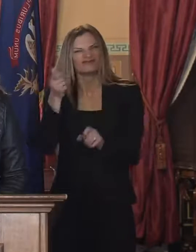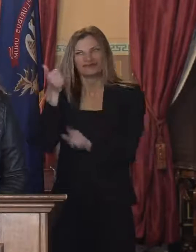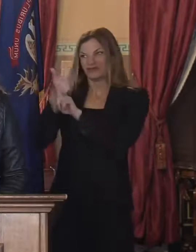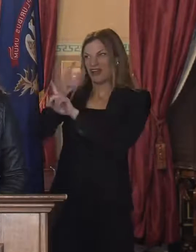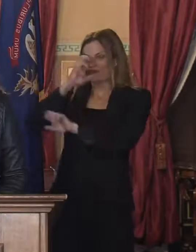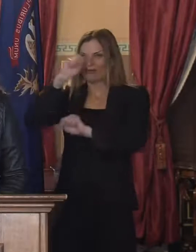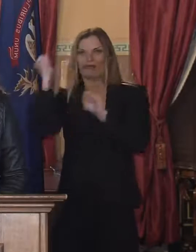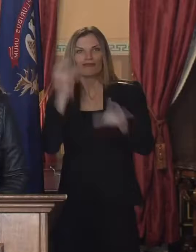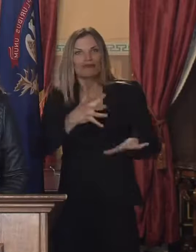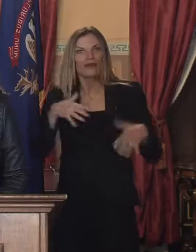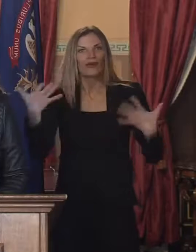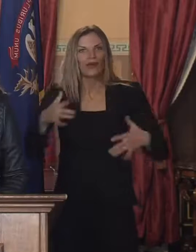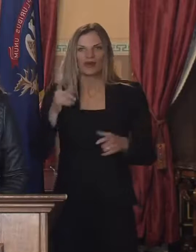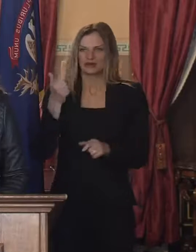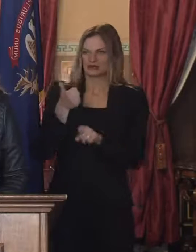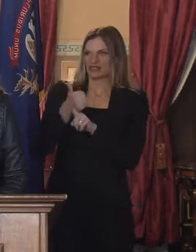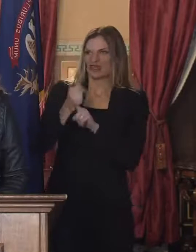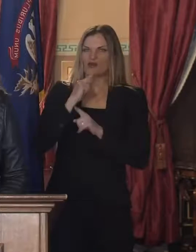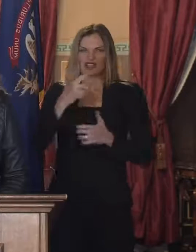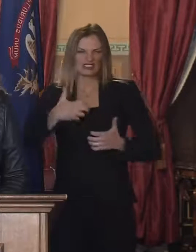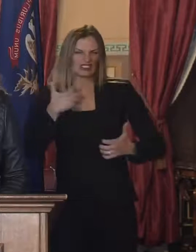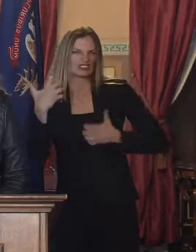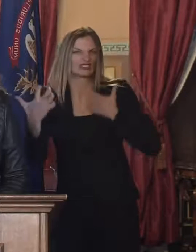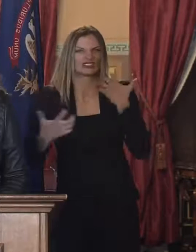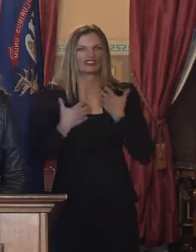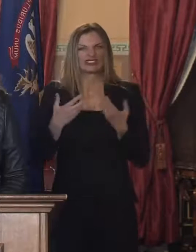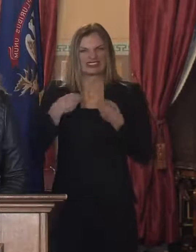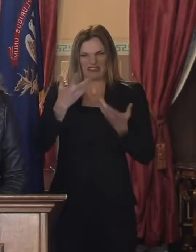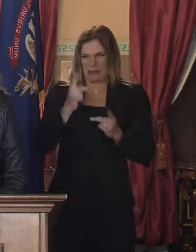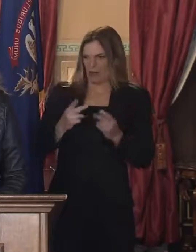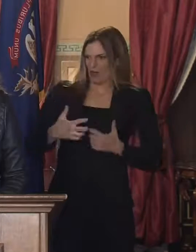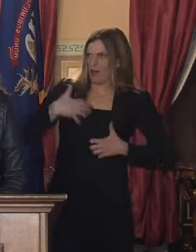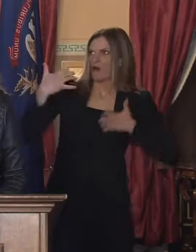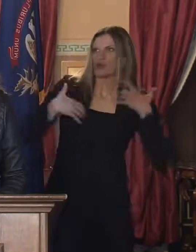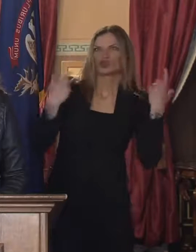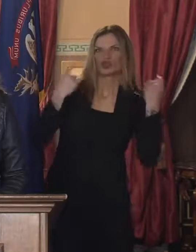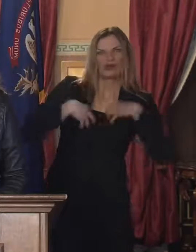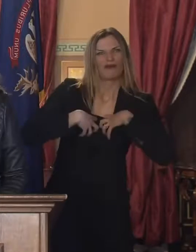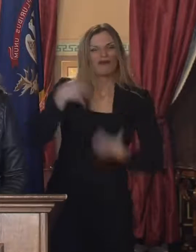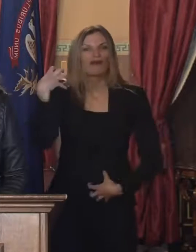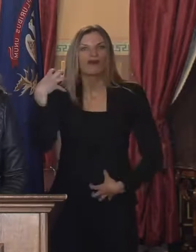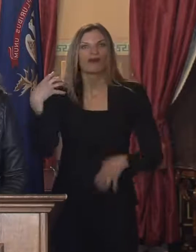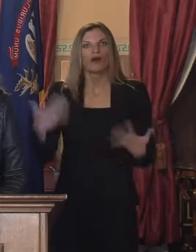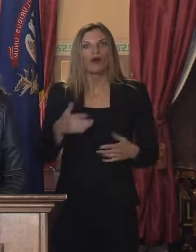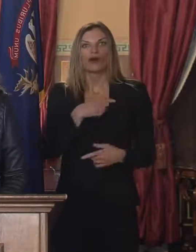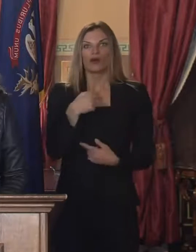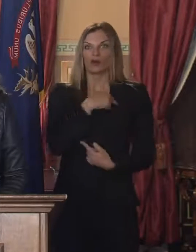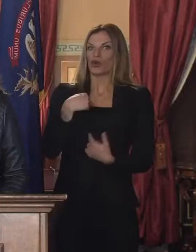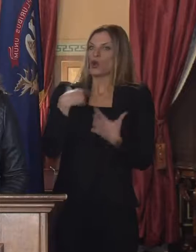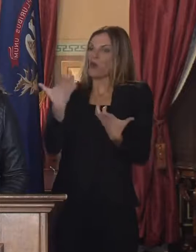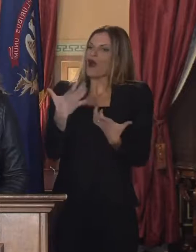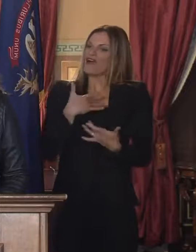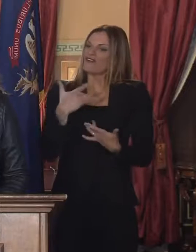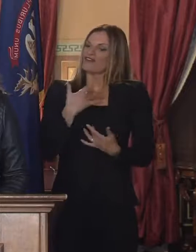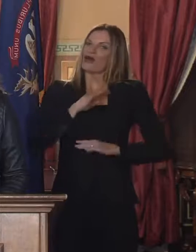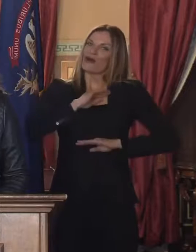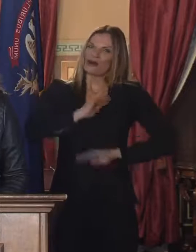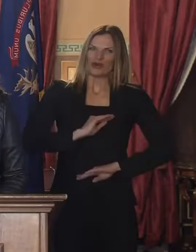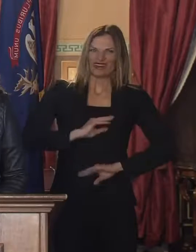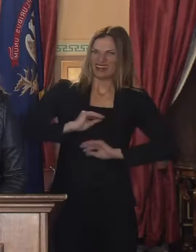distrust, fomenting anger, and giving comfort to those who spread fear and hatred and